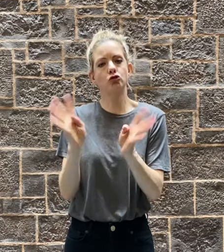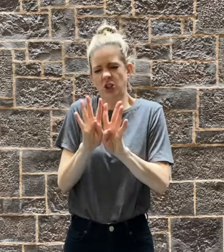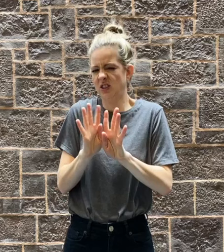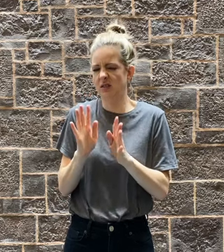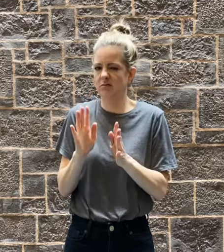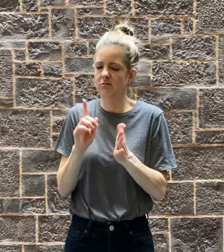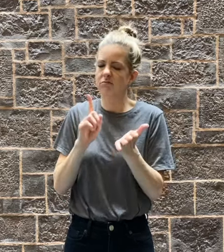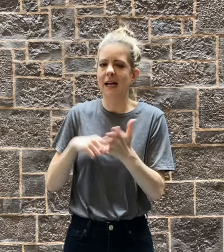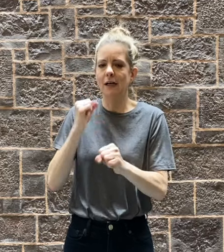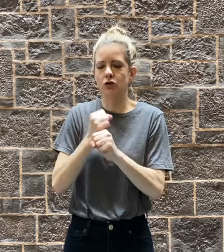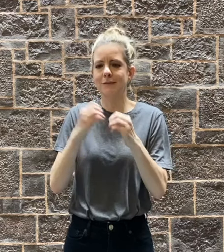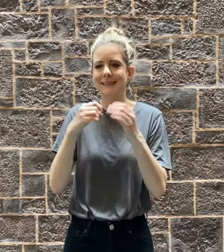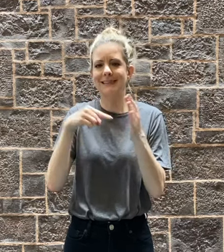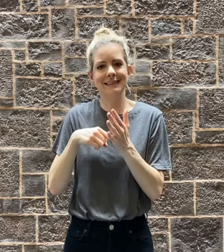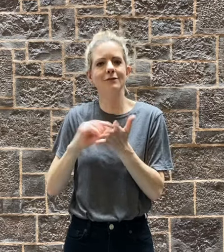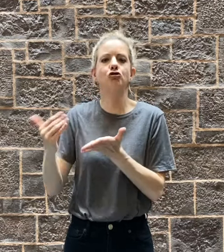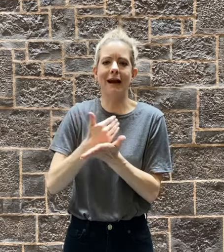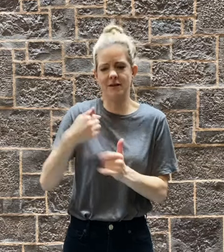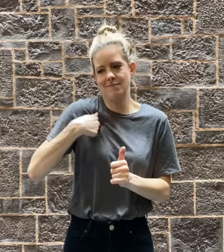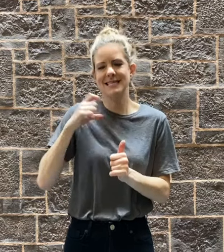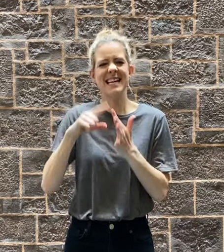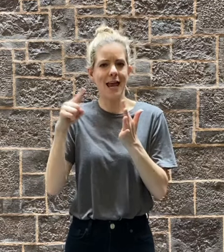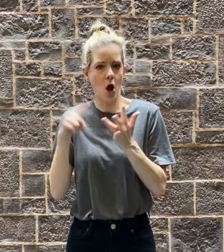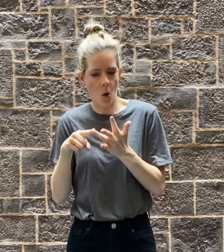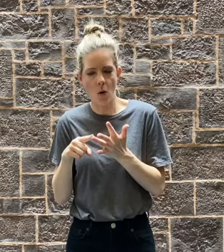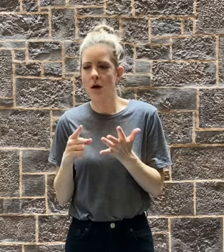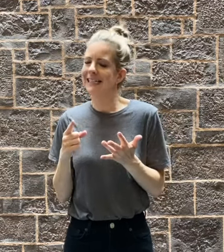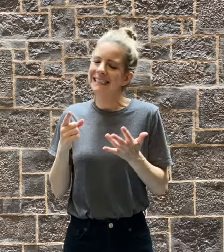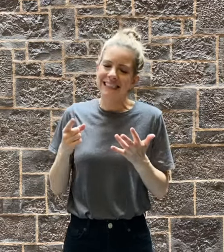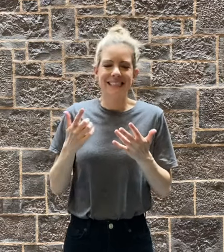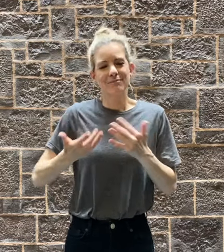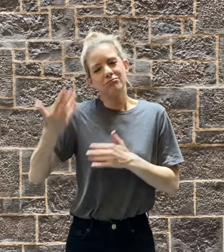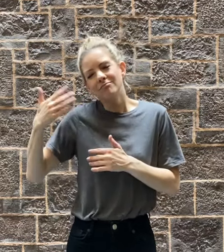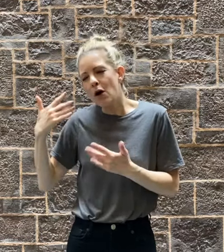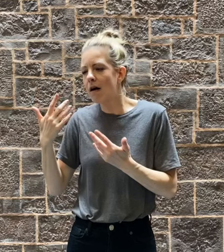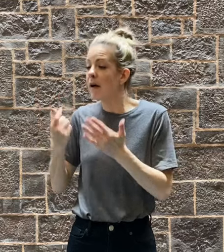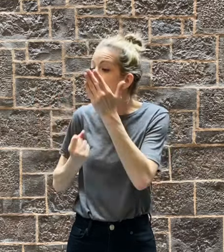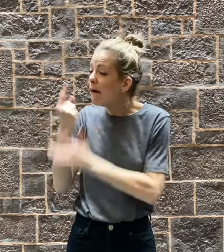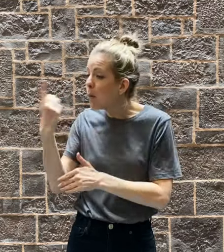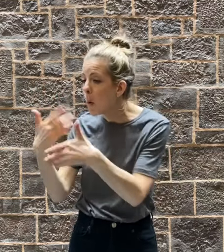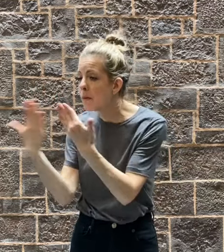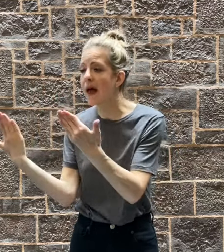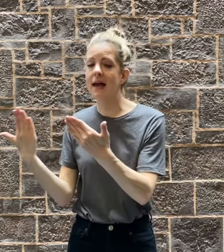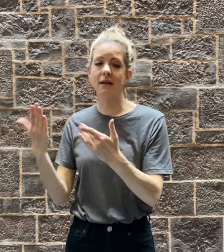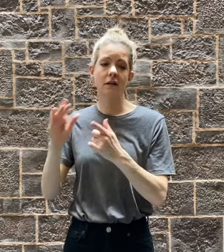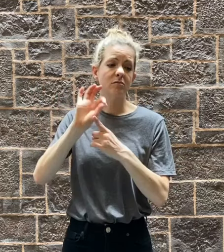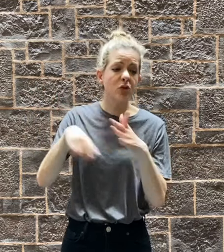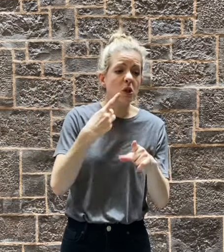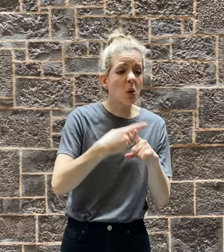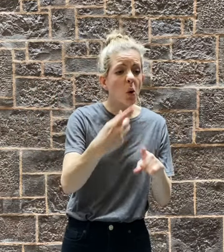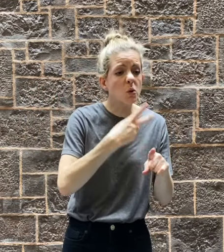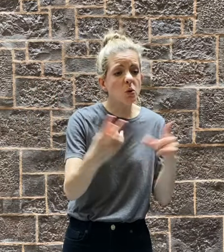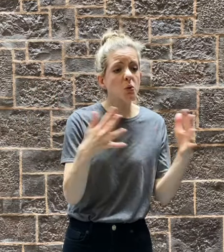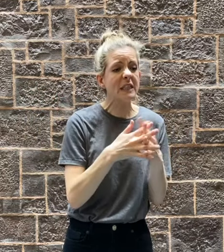LGBT charity, and a lot of the stuff that we get involved is just only lasts a few weeks, or it's a pride event or